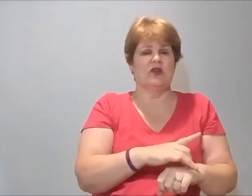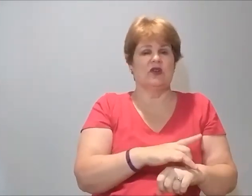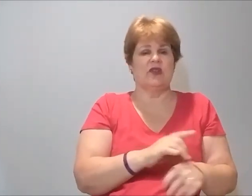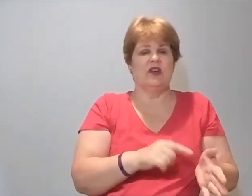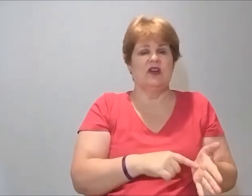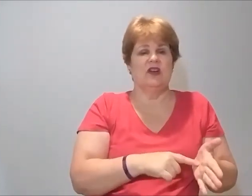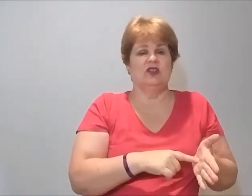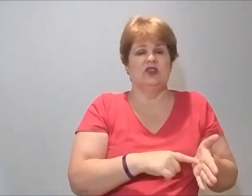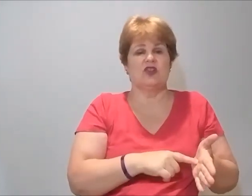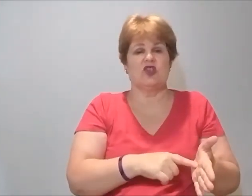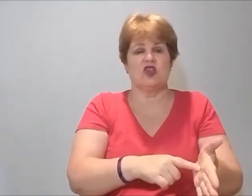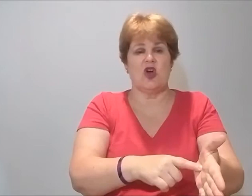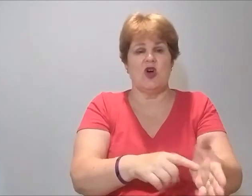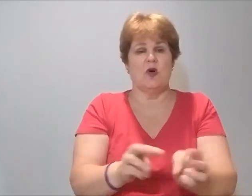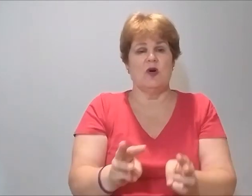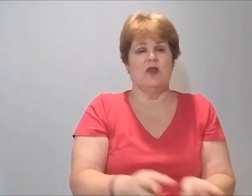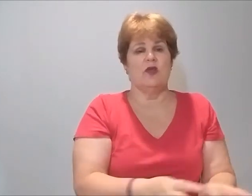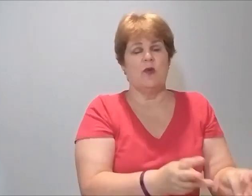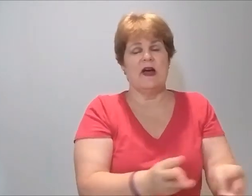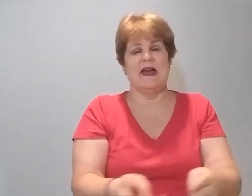earth to show the way.